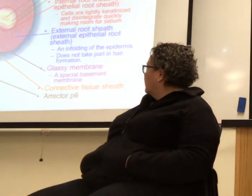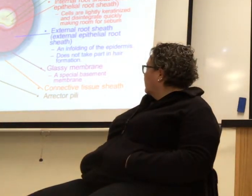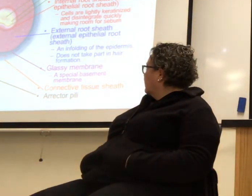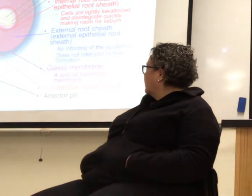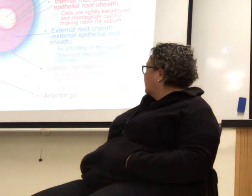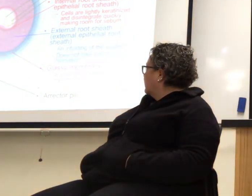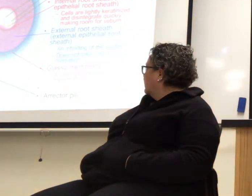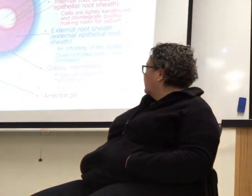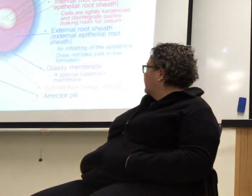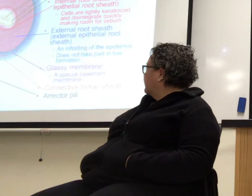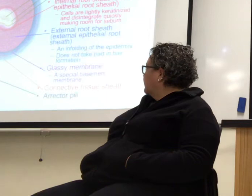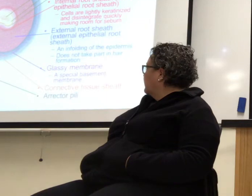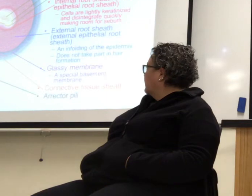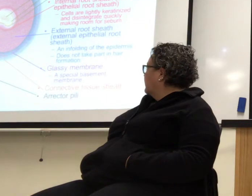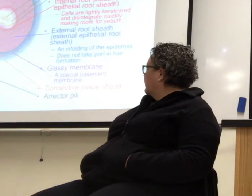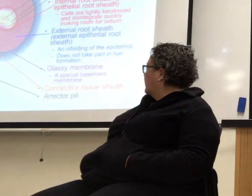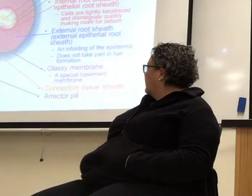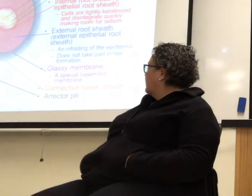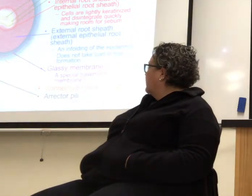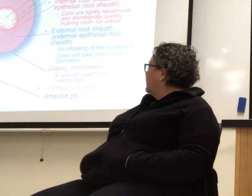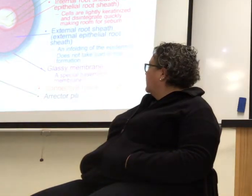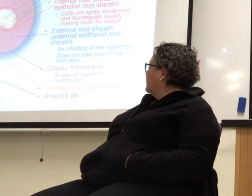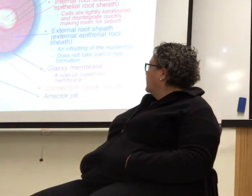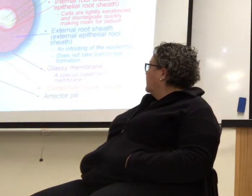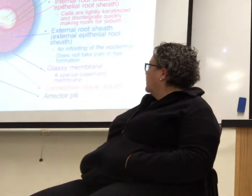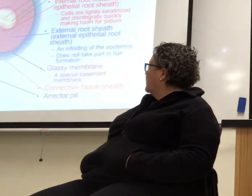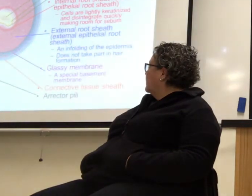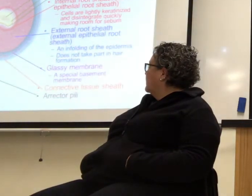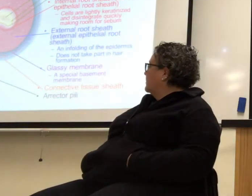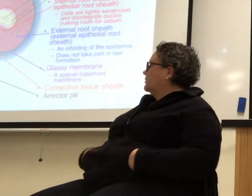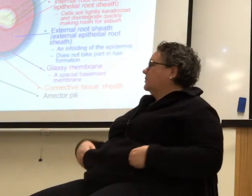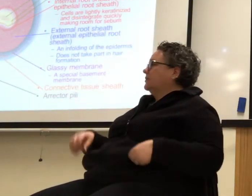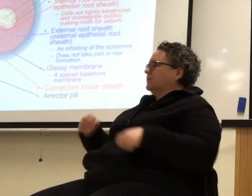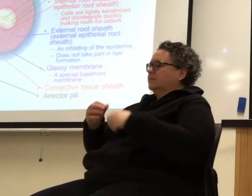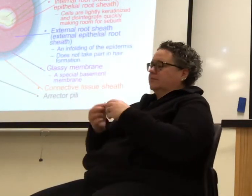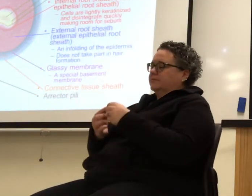All right. Connective tissue sheet.